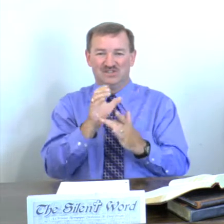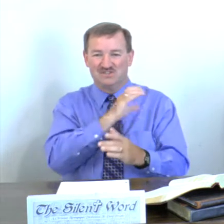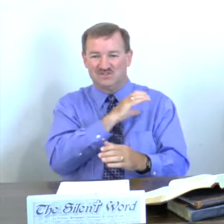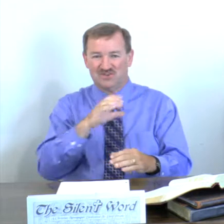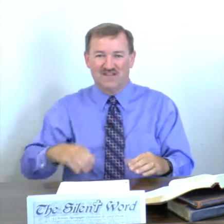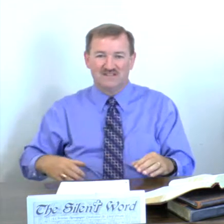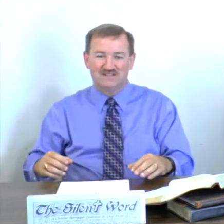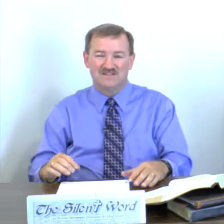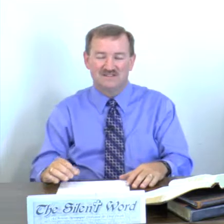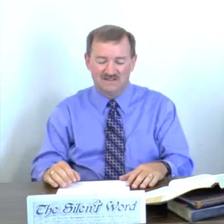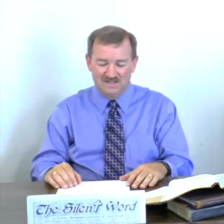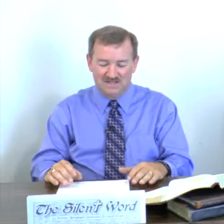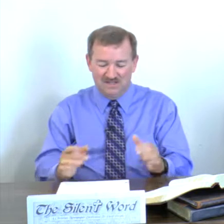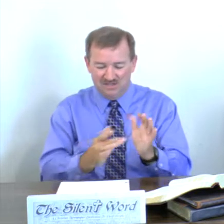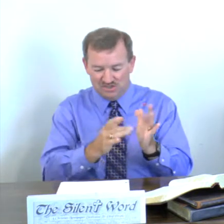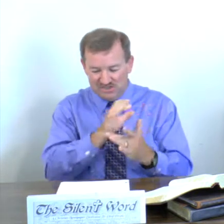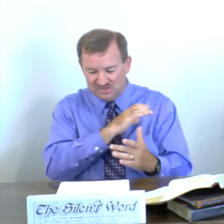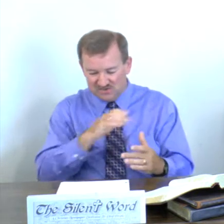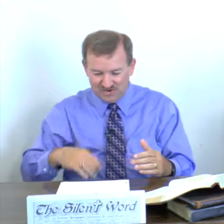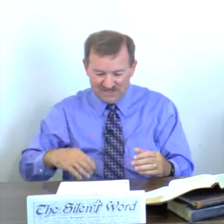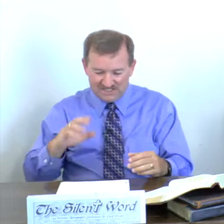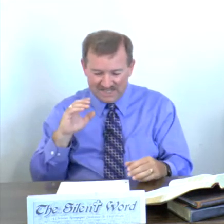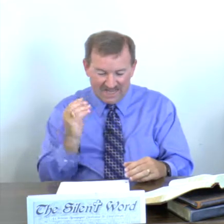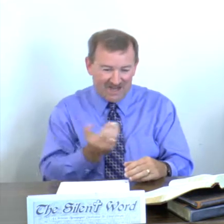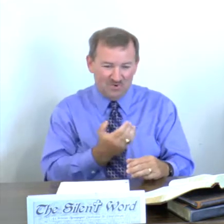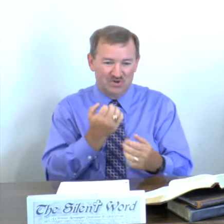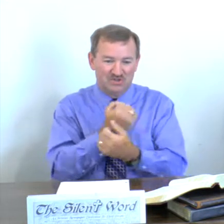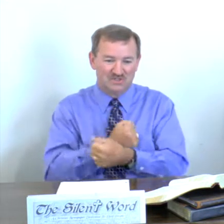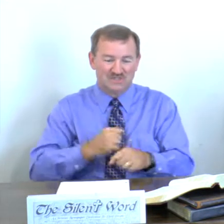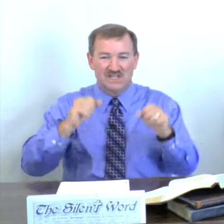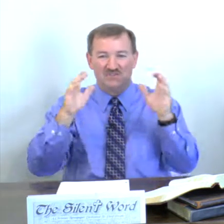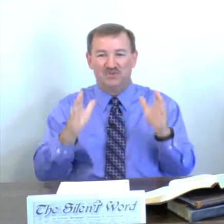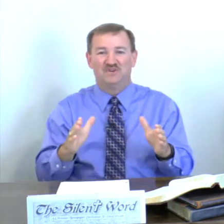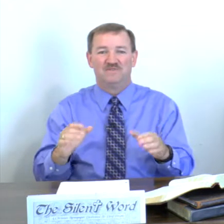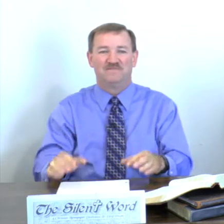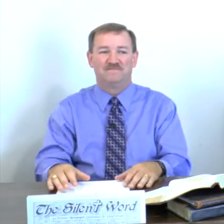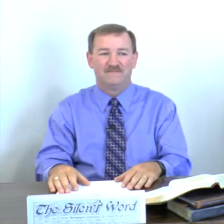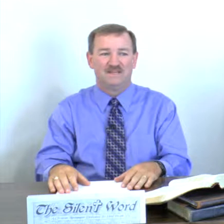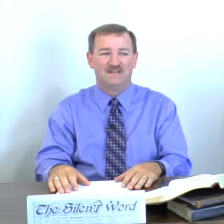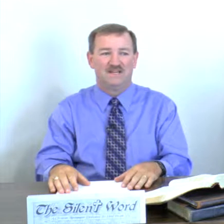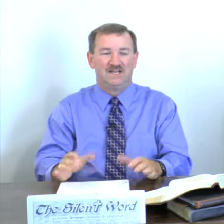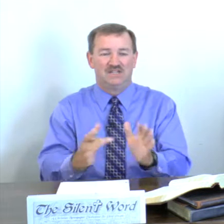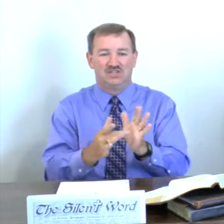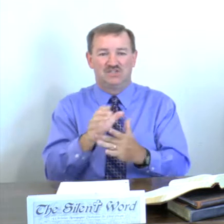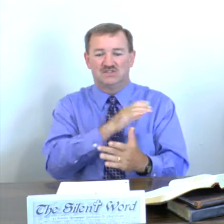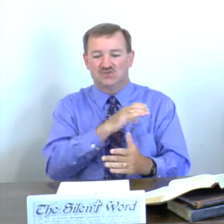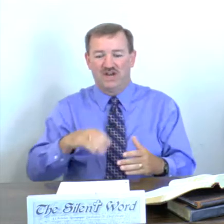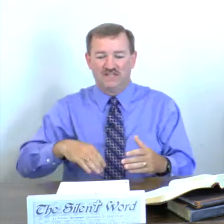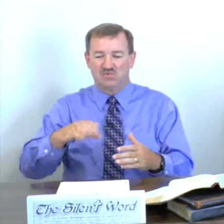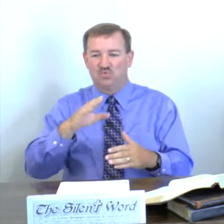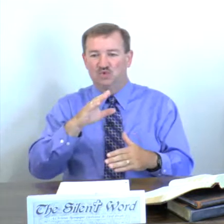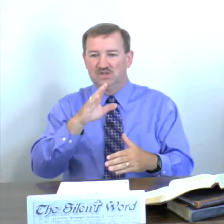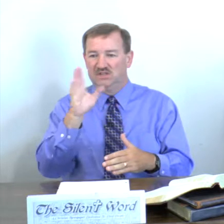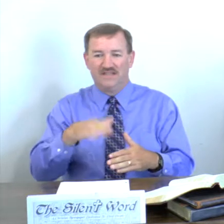Jesus Christ. Jesus Christ, our Savior. Jesus Christ will